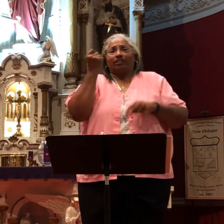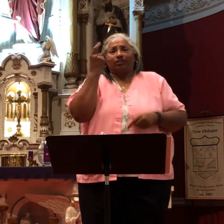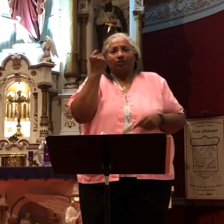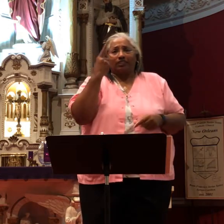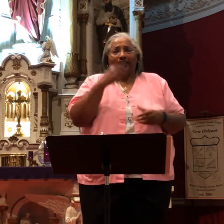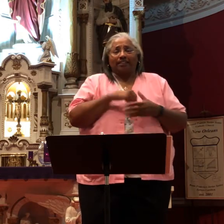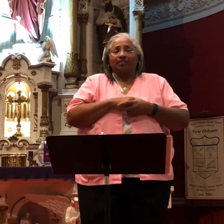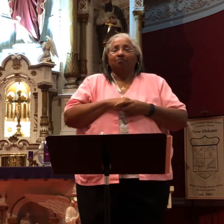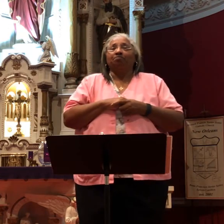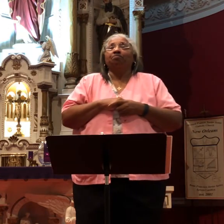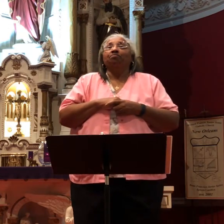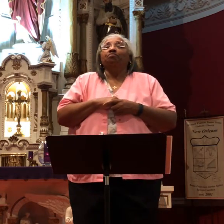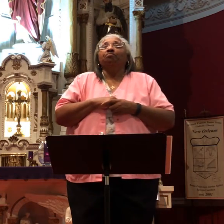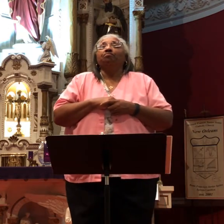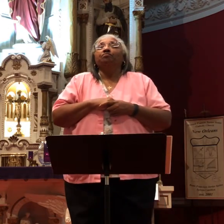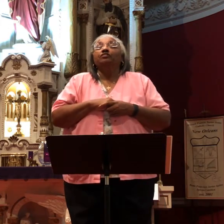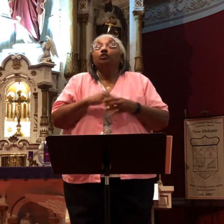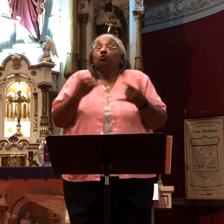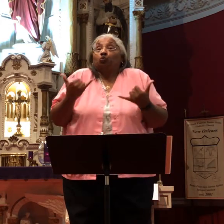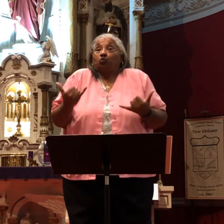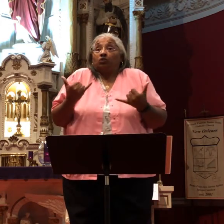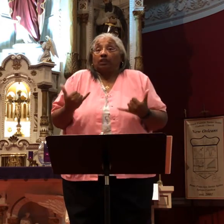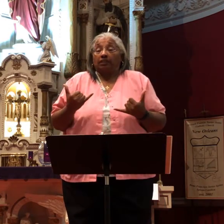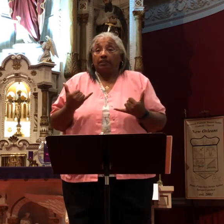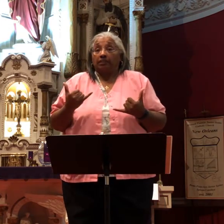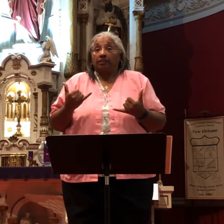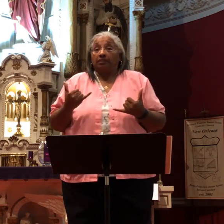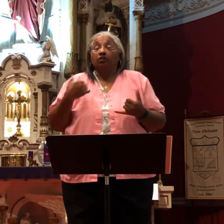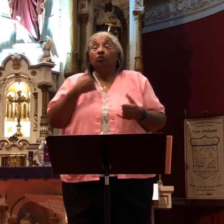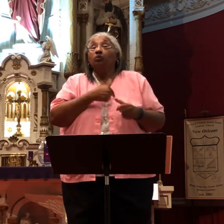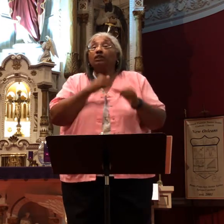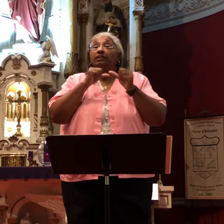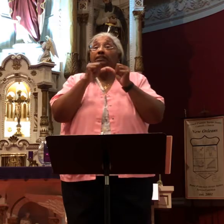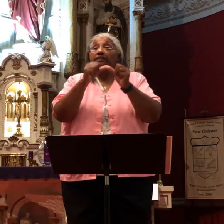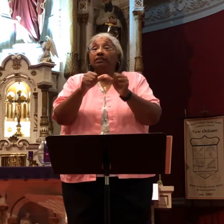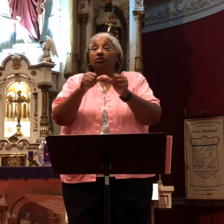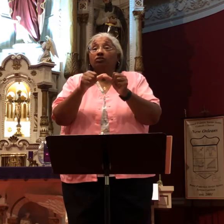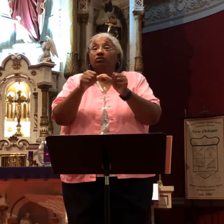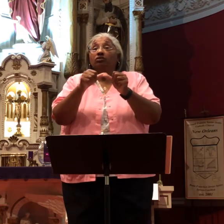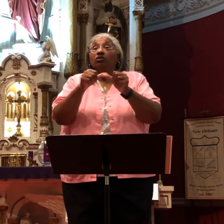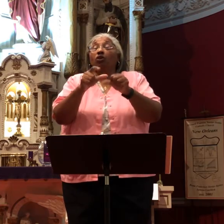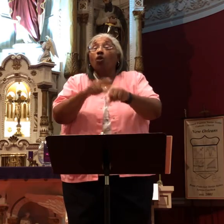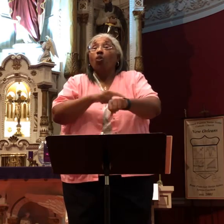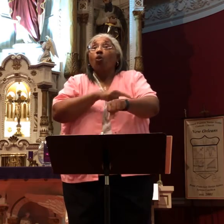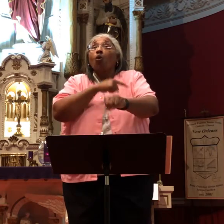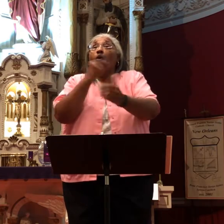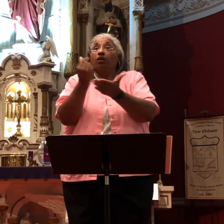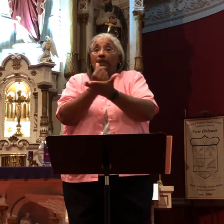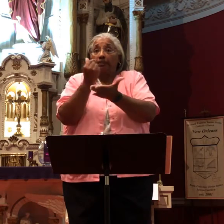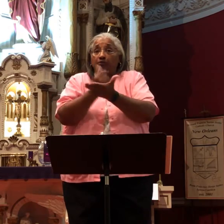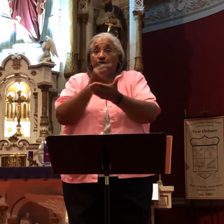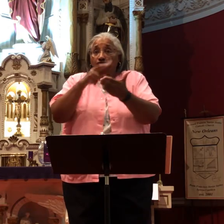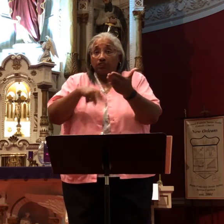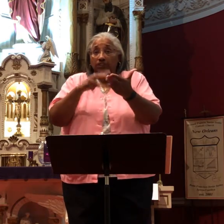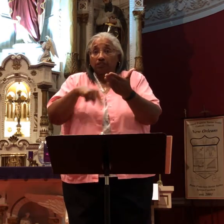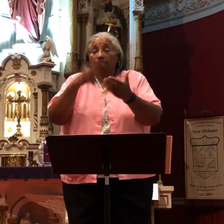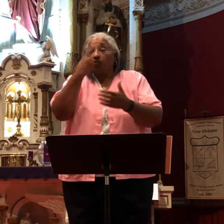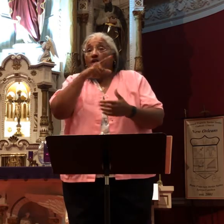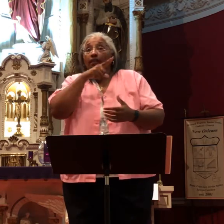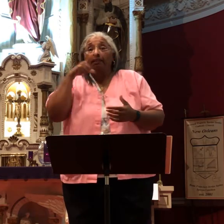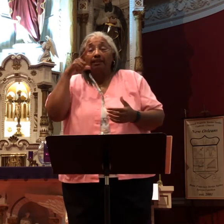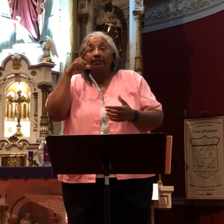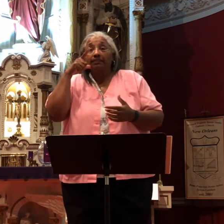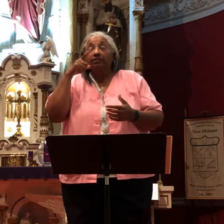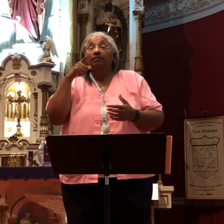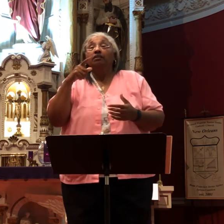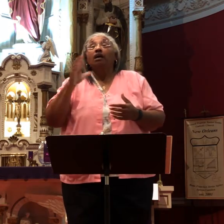she was asking. And today, as we continue our long gospel readings for Lent,